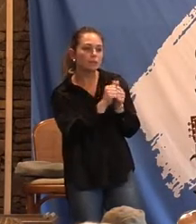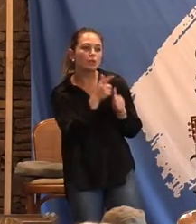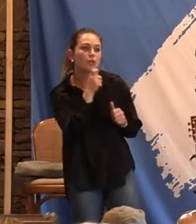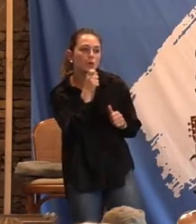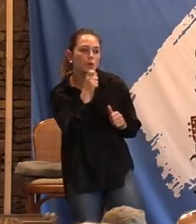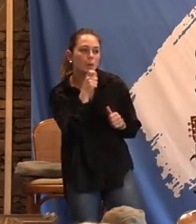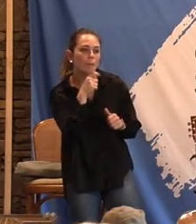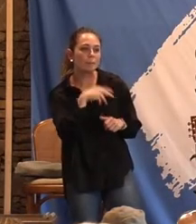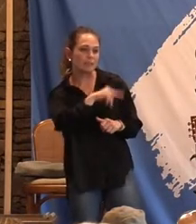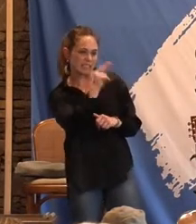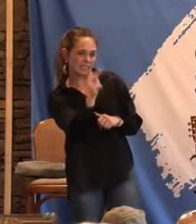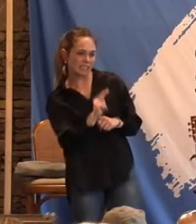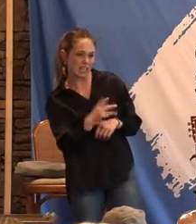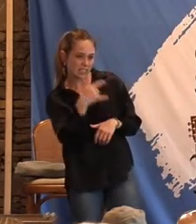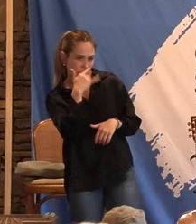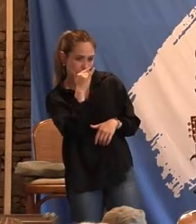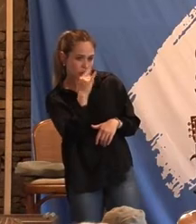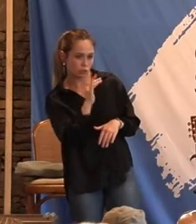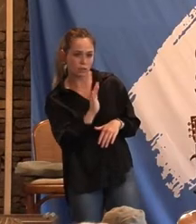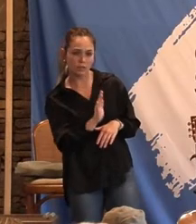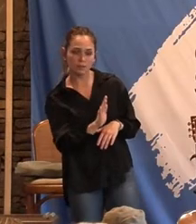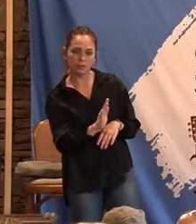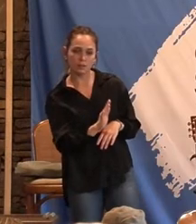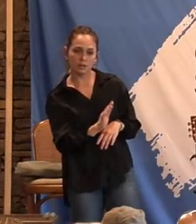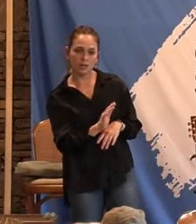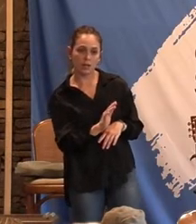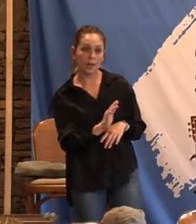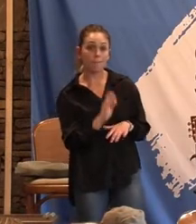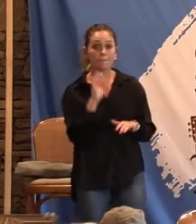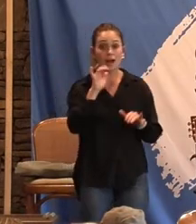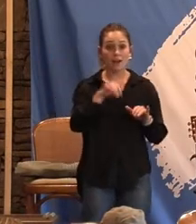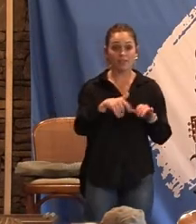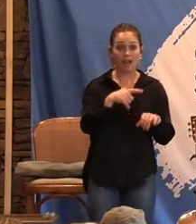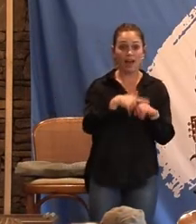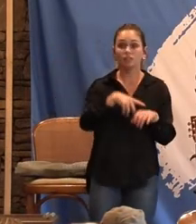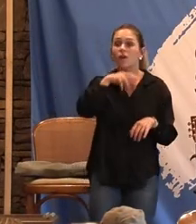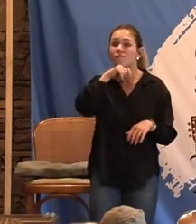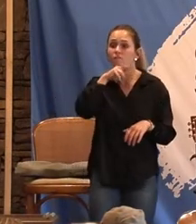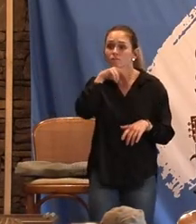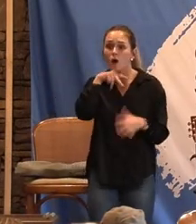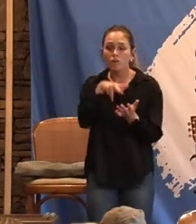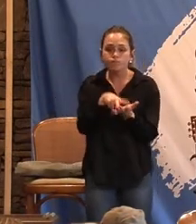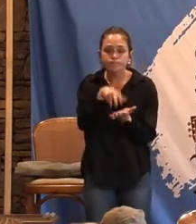Miss Nana's children. And then by that time, here comes the frog.